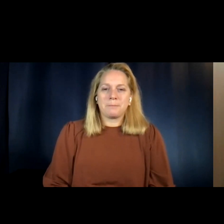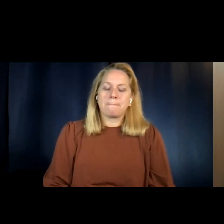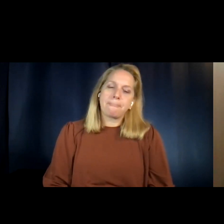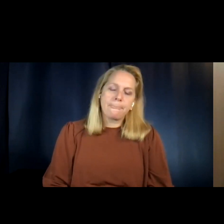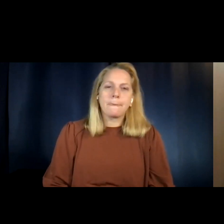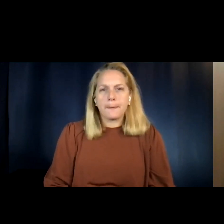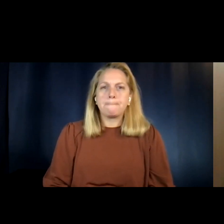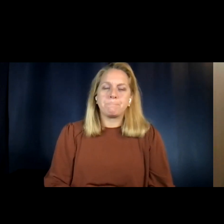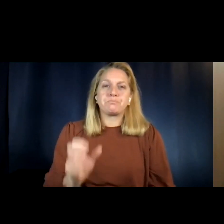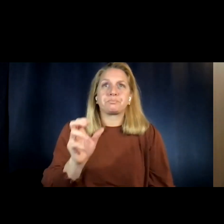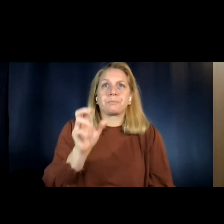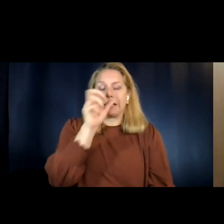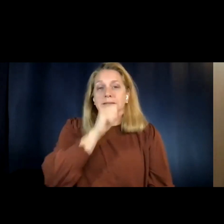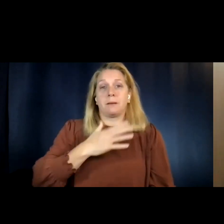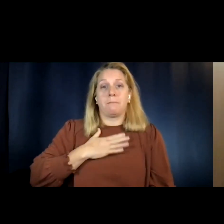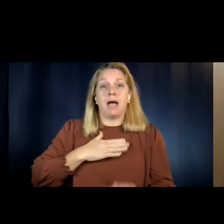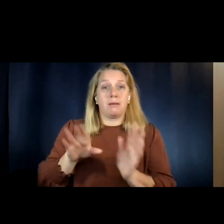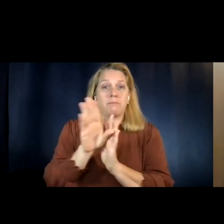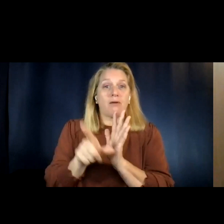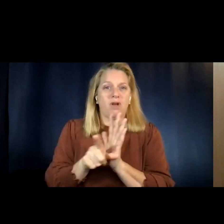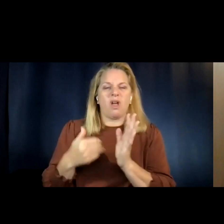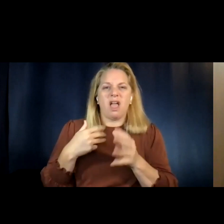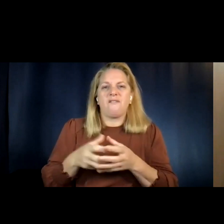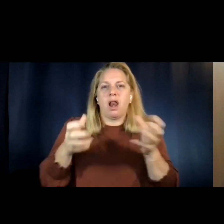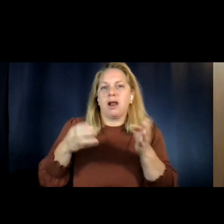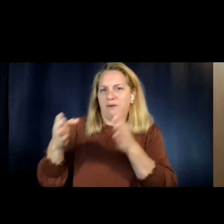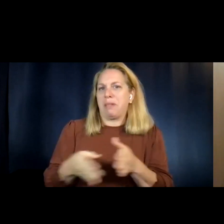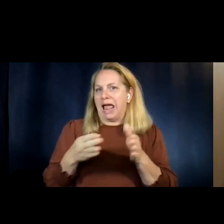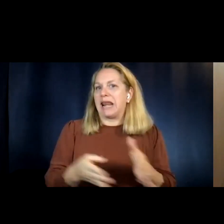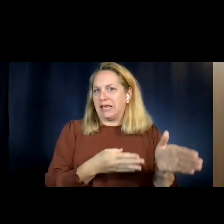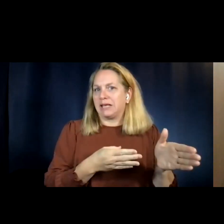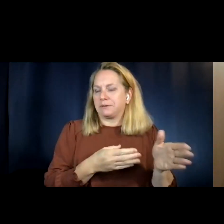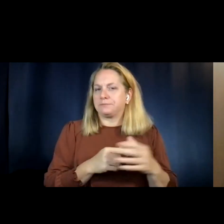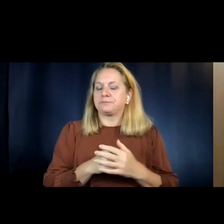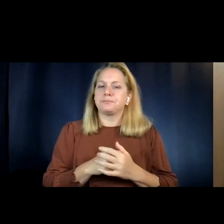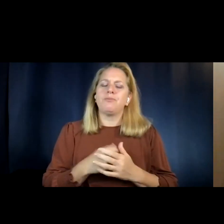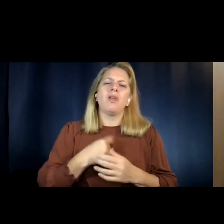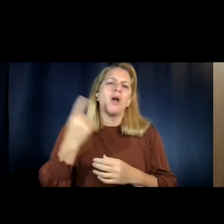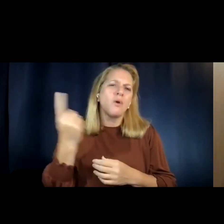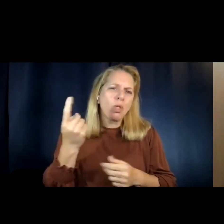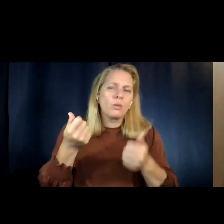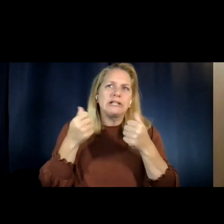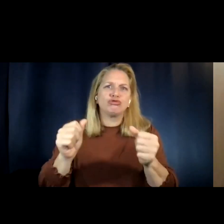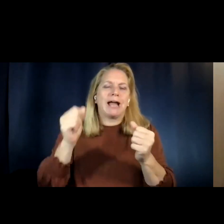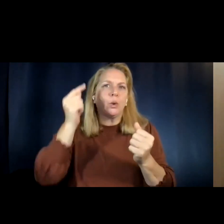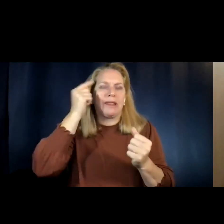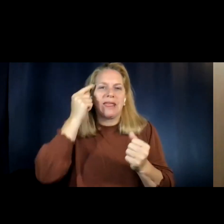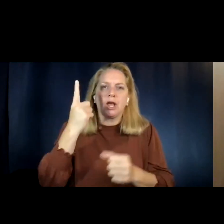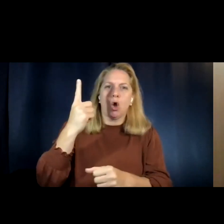my background, I have a lot of planning. So I always try to think 1 year